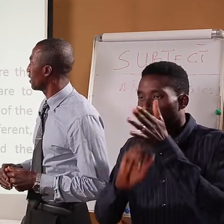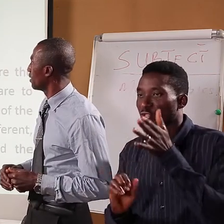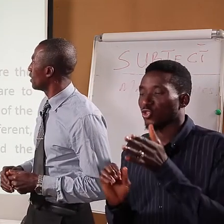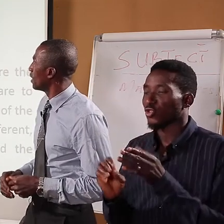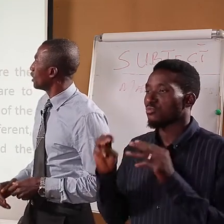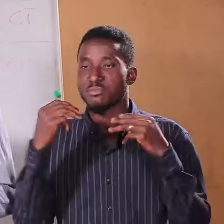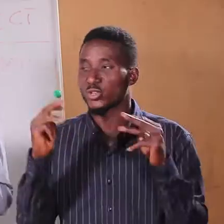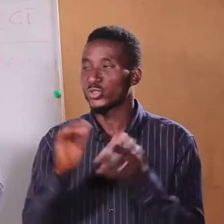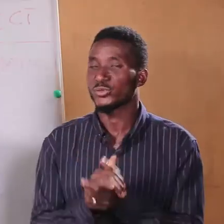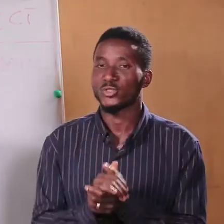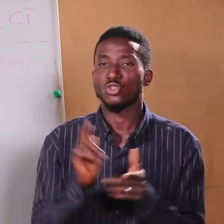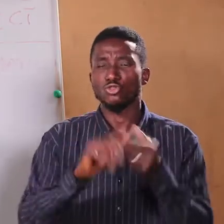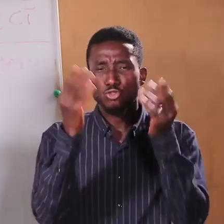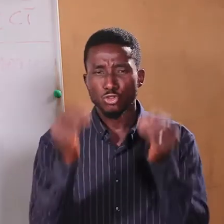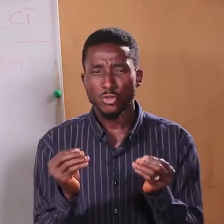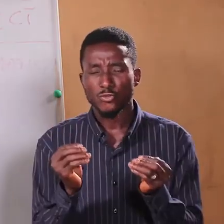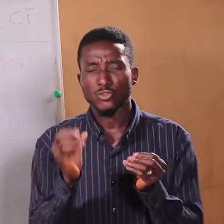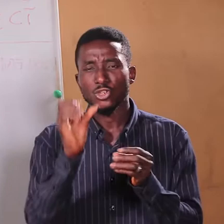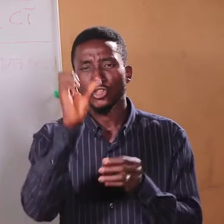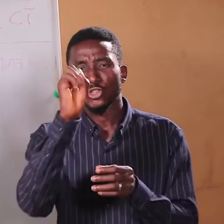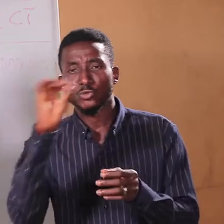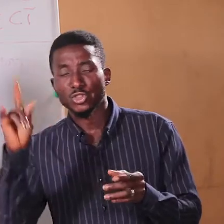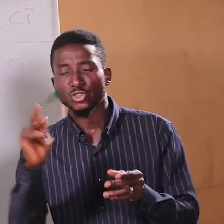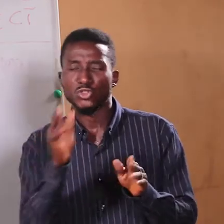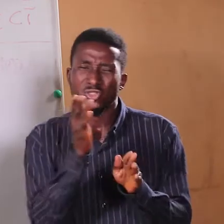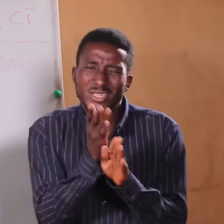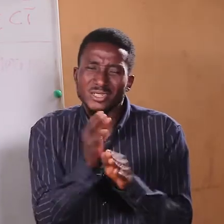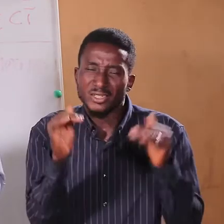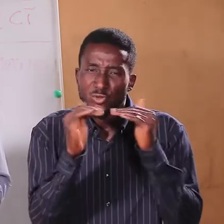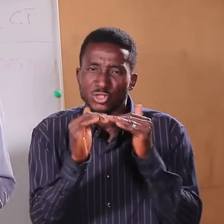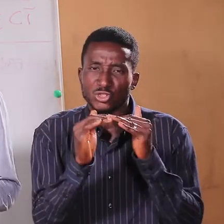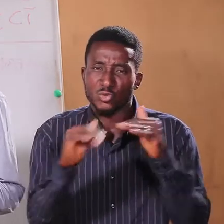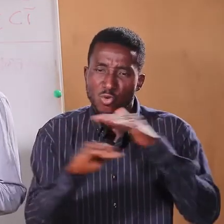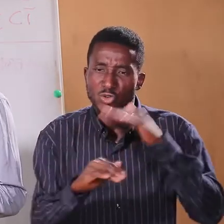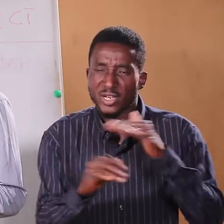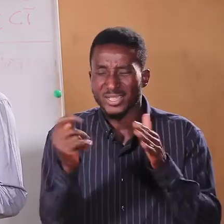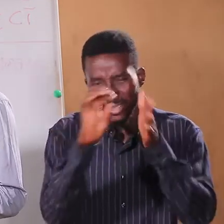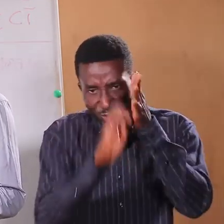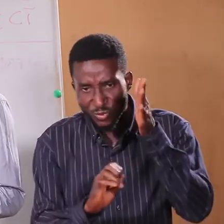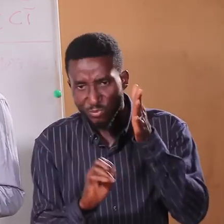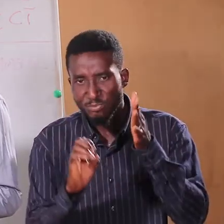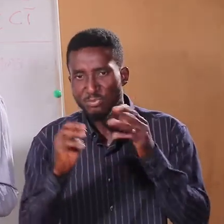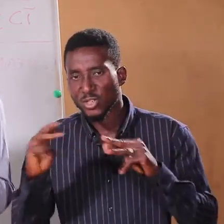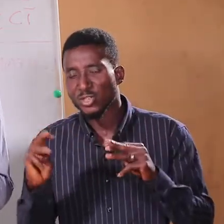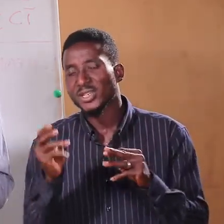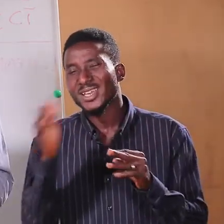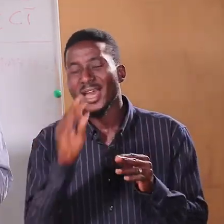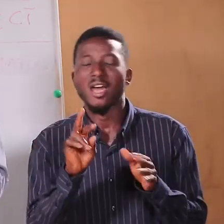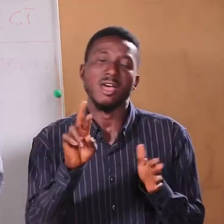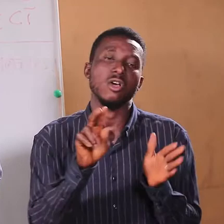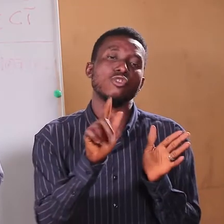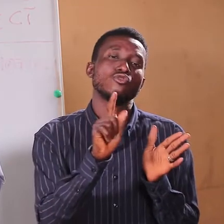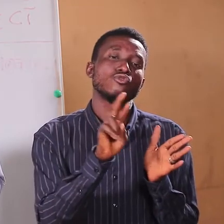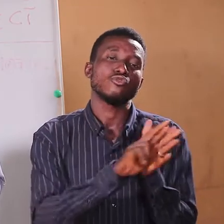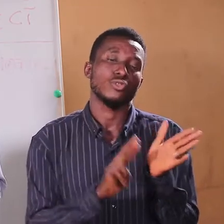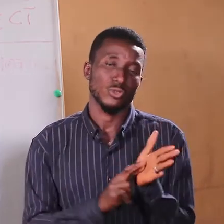method. To solve simultaneous linear equations under the elimination method, then there are rules that need